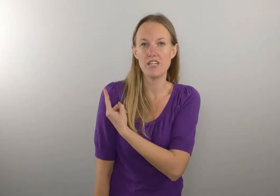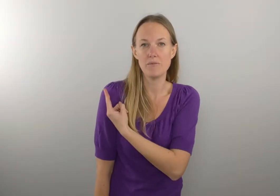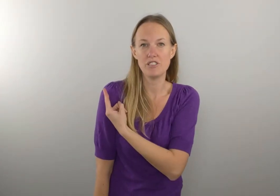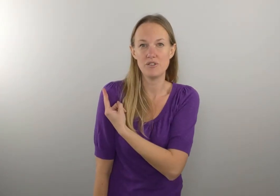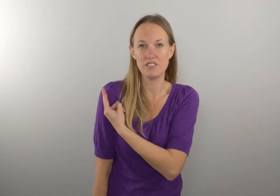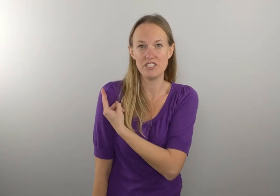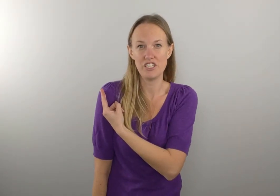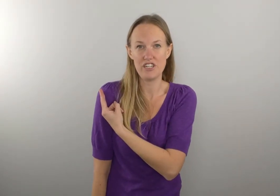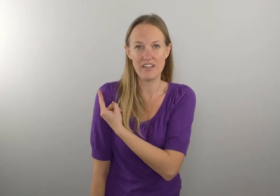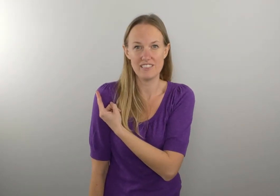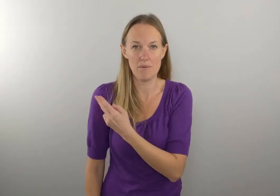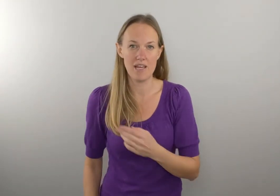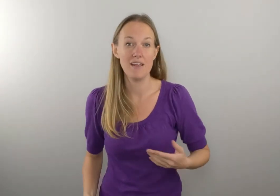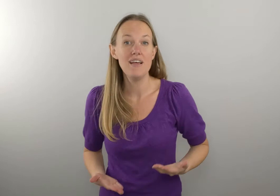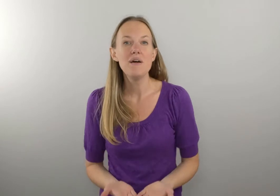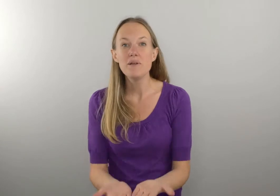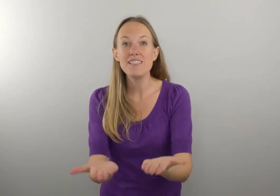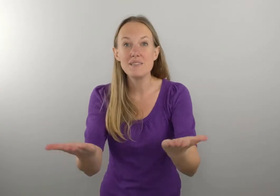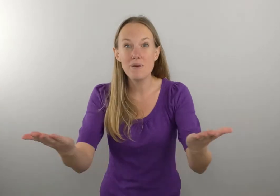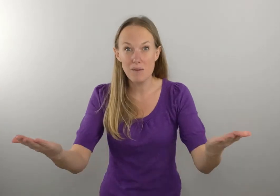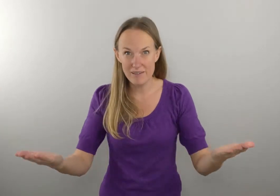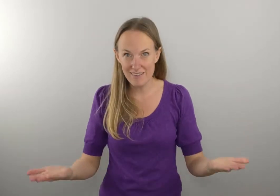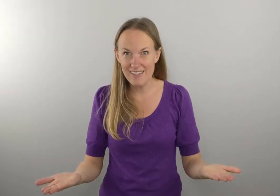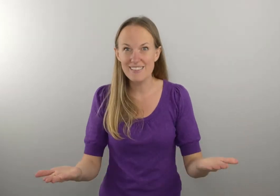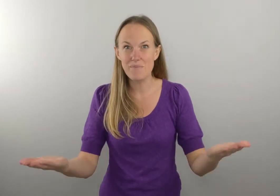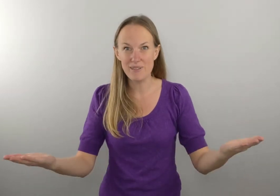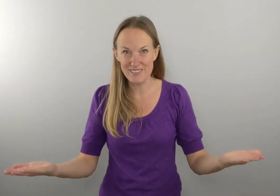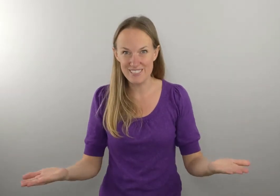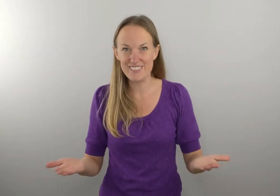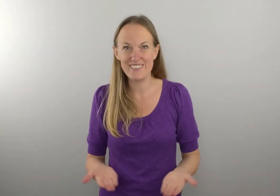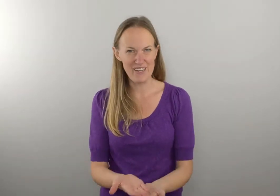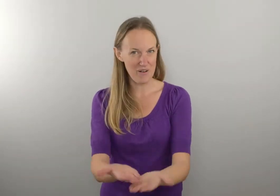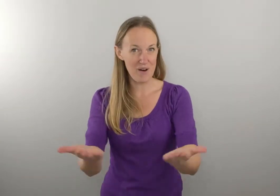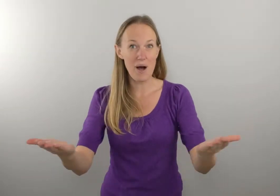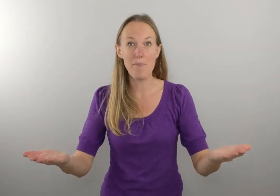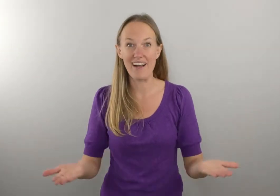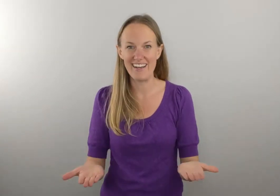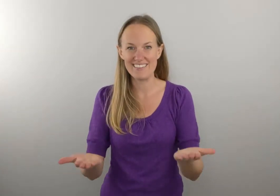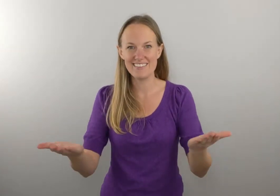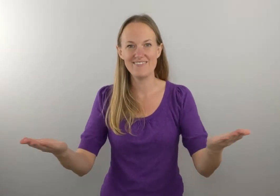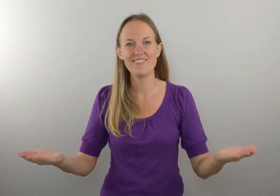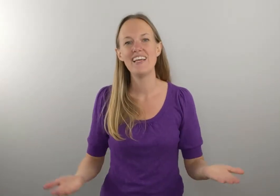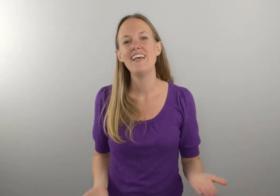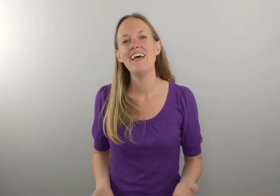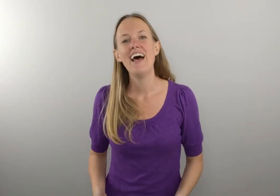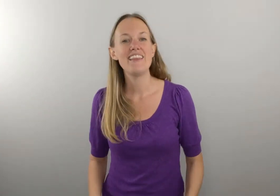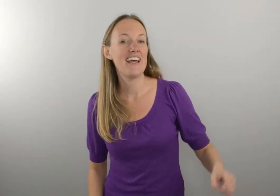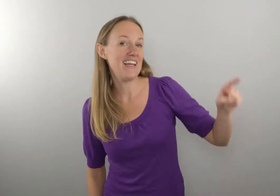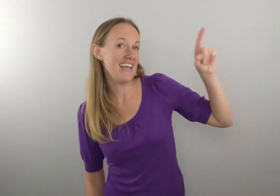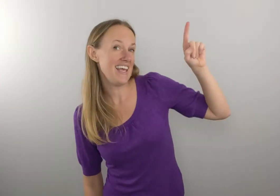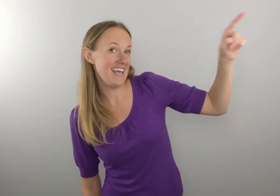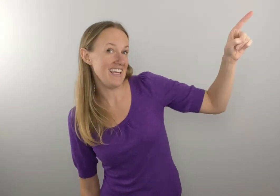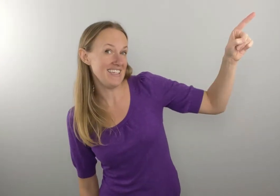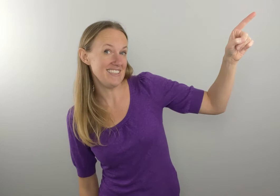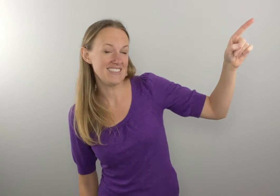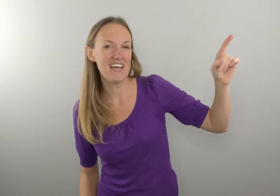dominant shoulder to your non-dominant. But this is probably a lot simpler, just to go among us. And then his, and